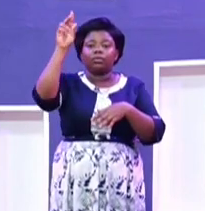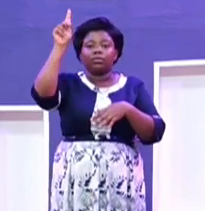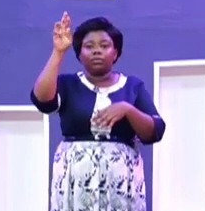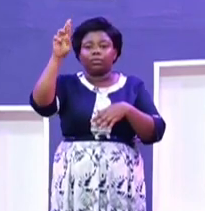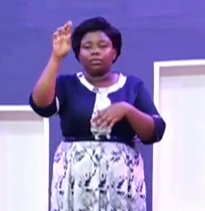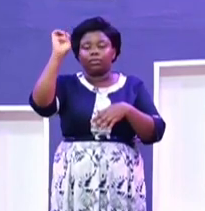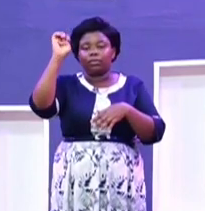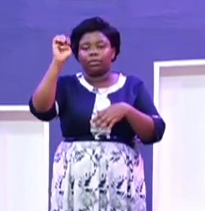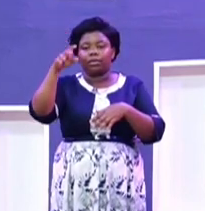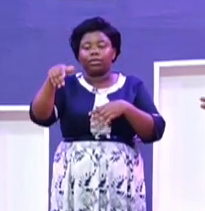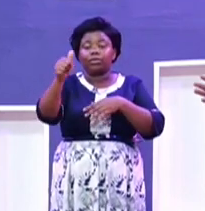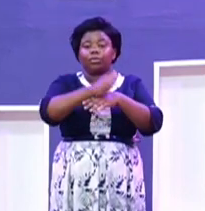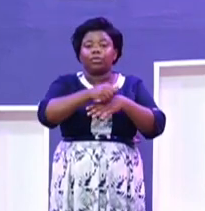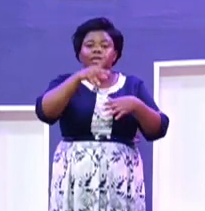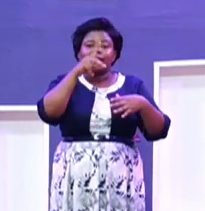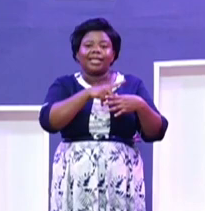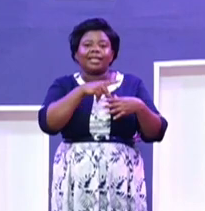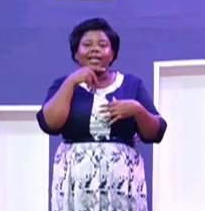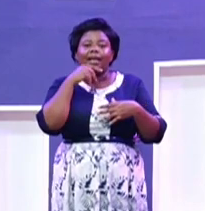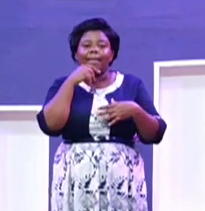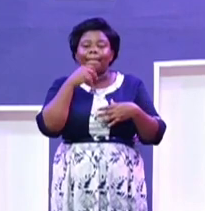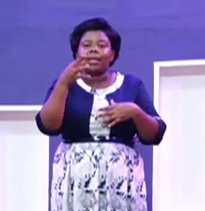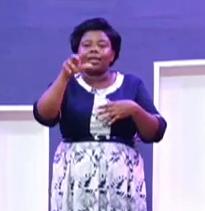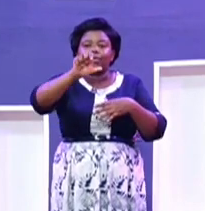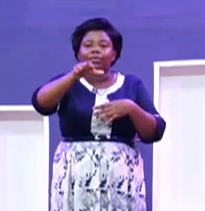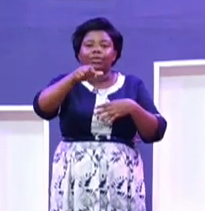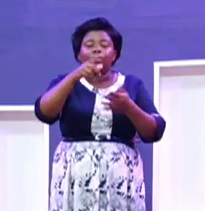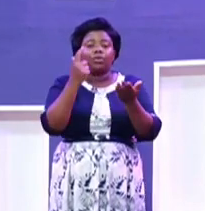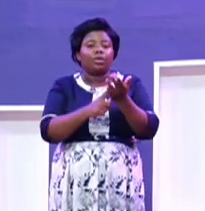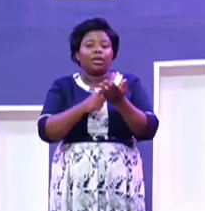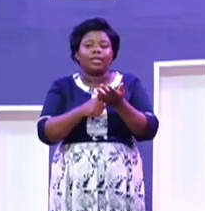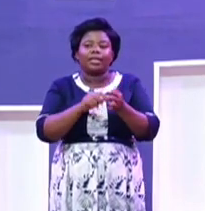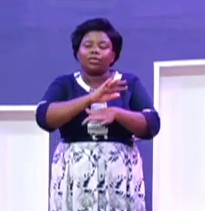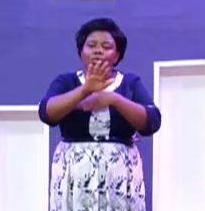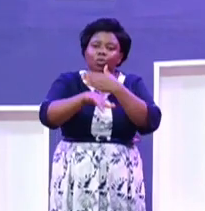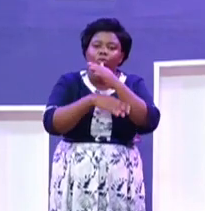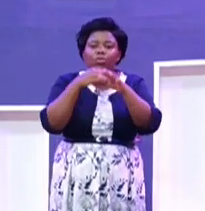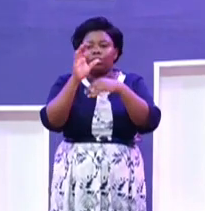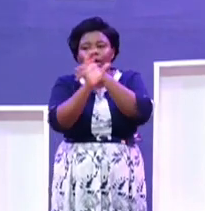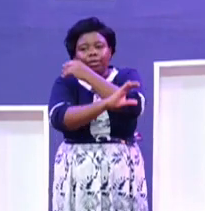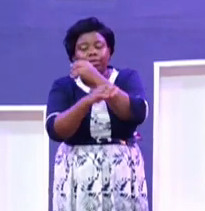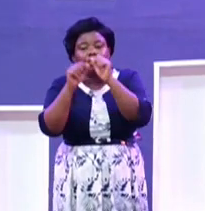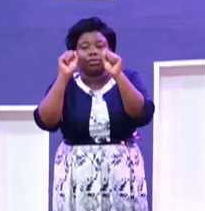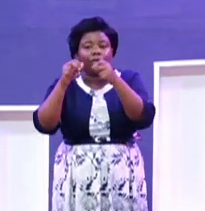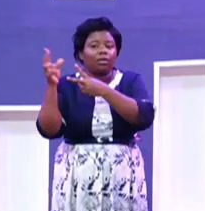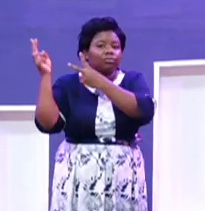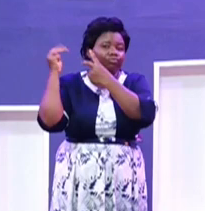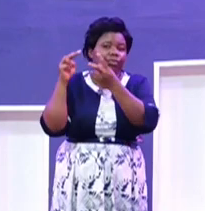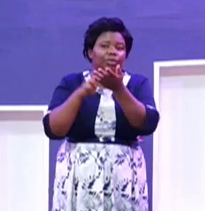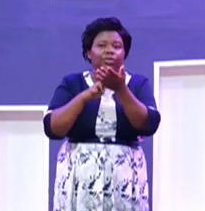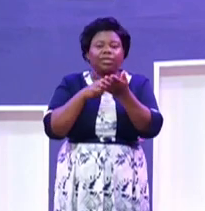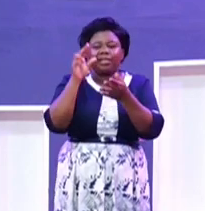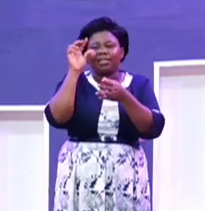no downloadinga app yayo wona obero li munsi yonna obero sobolo tuuliriza ate twala MBs